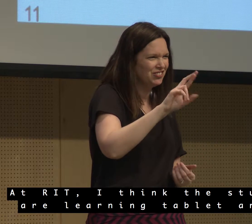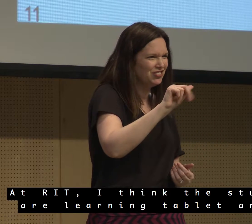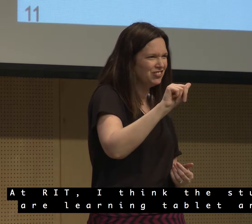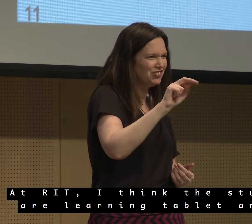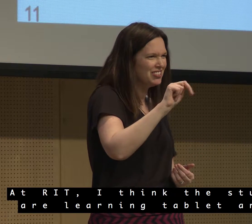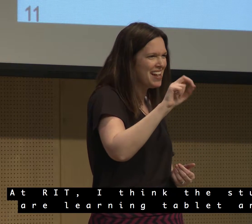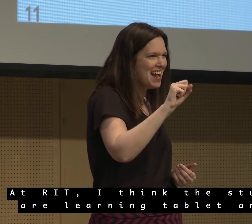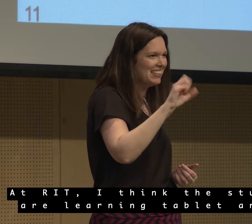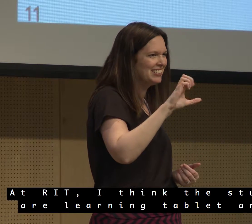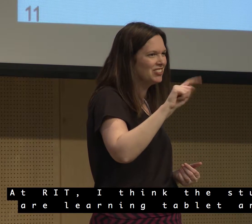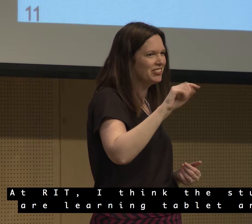and